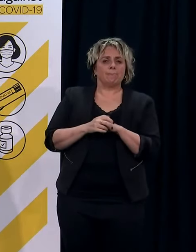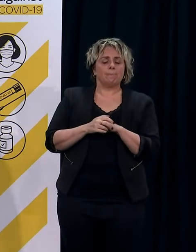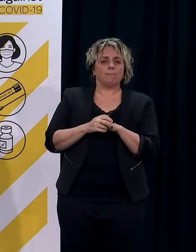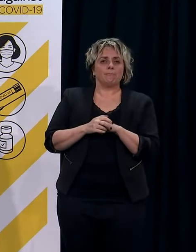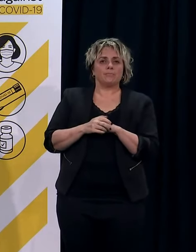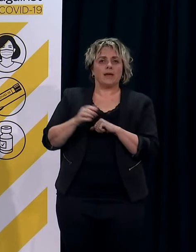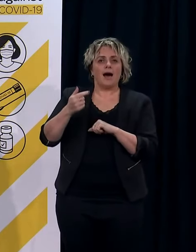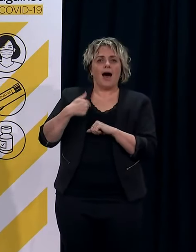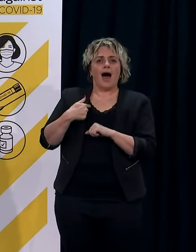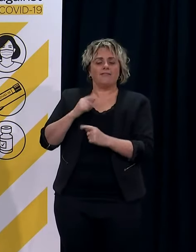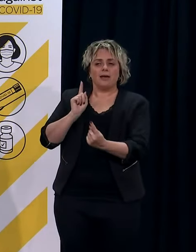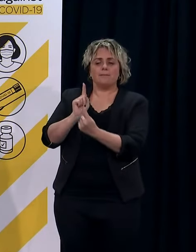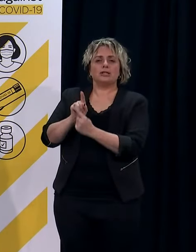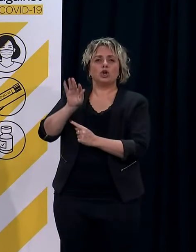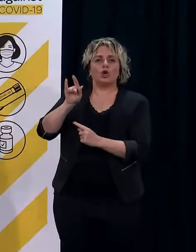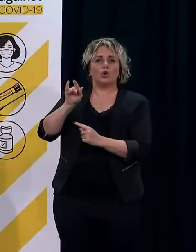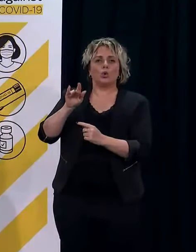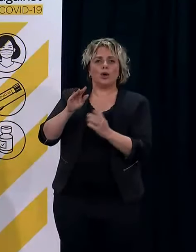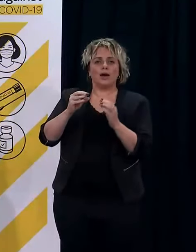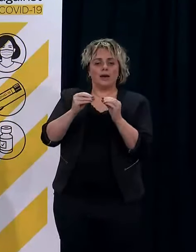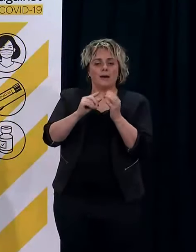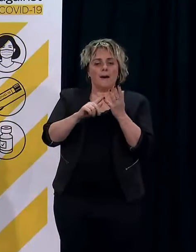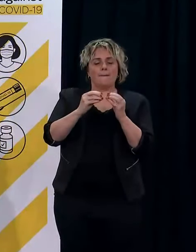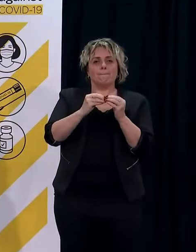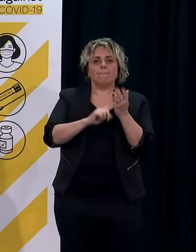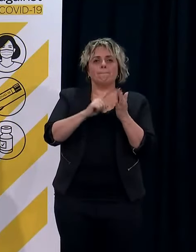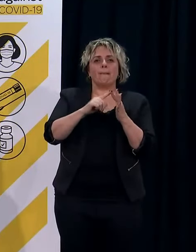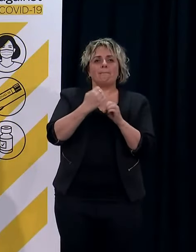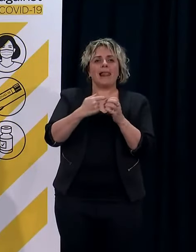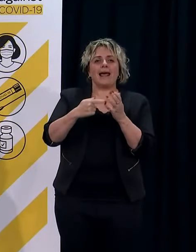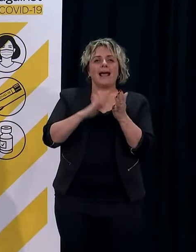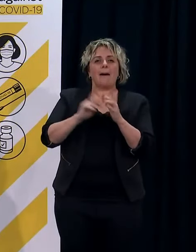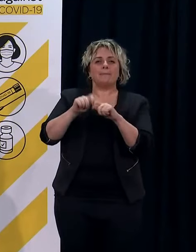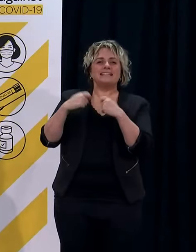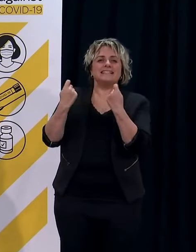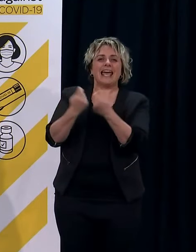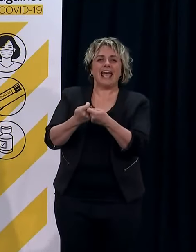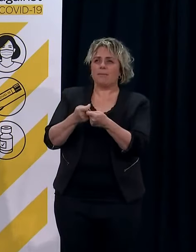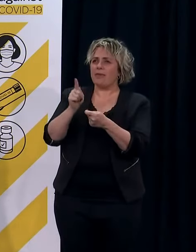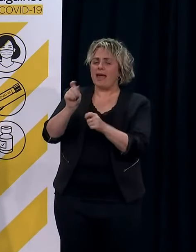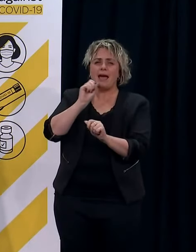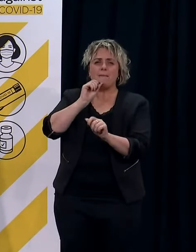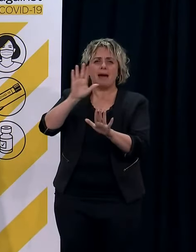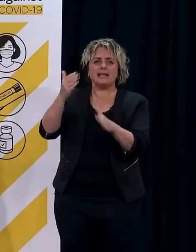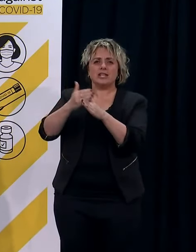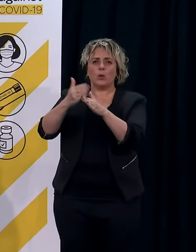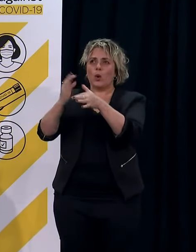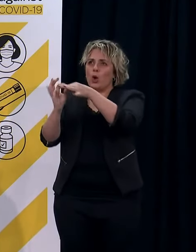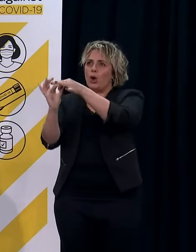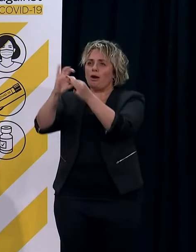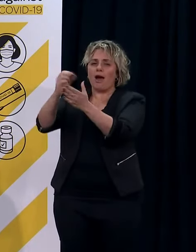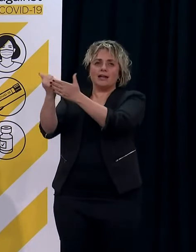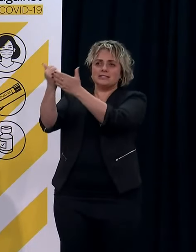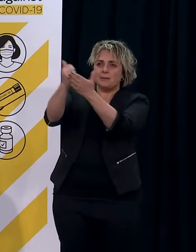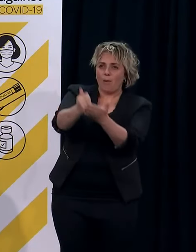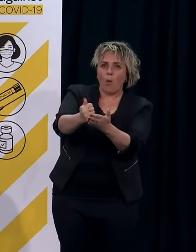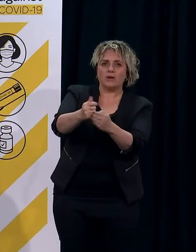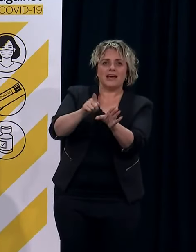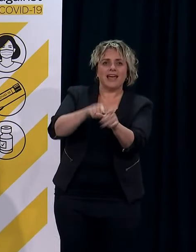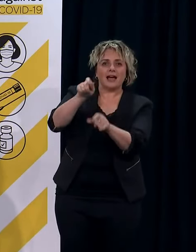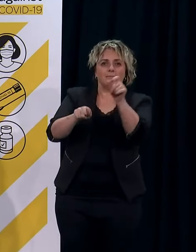the Bubblegum team up in South Auckland, who have been doing amazing work, you know, training and supporting young people to support other young people in our Pacific